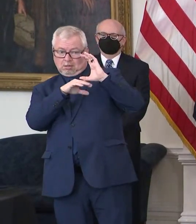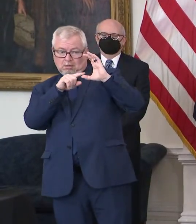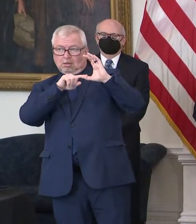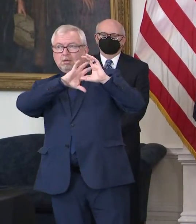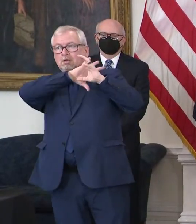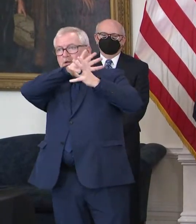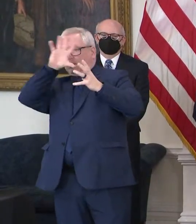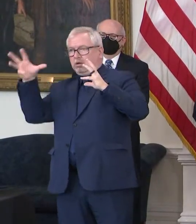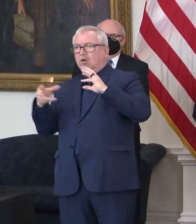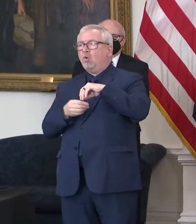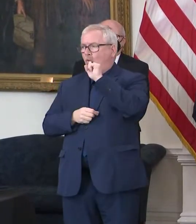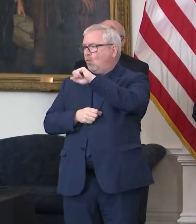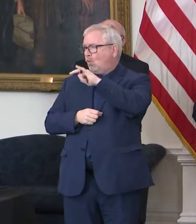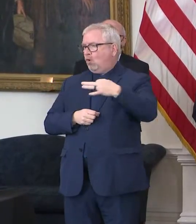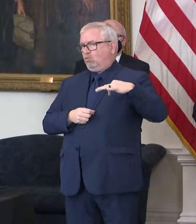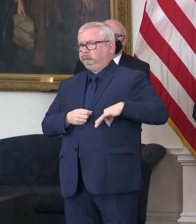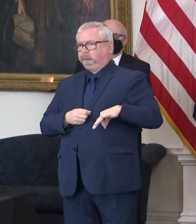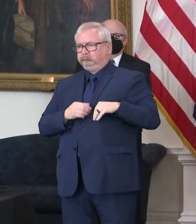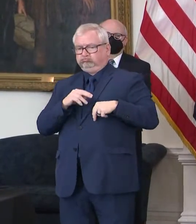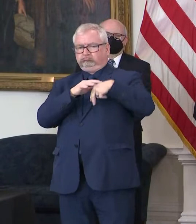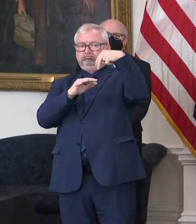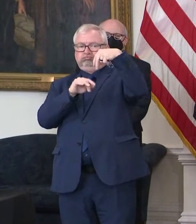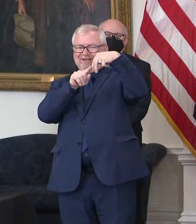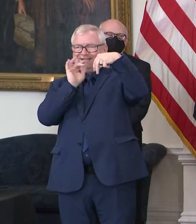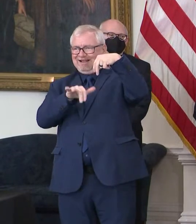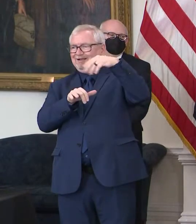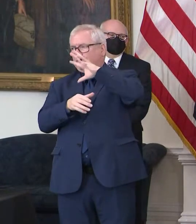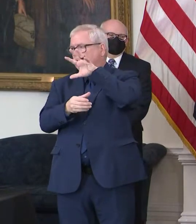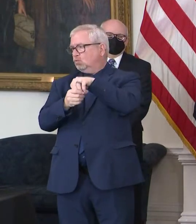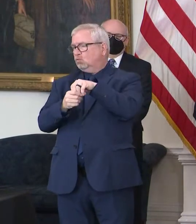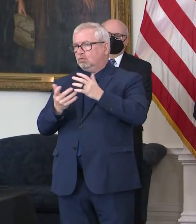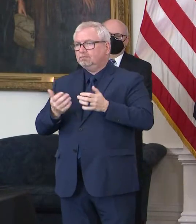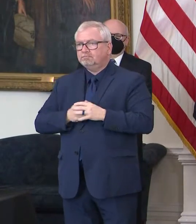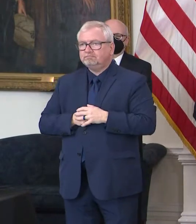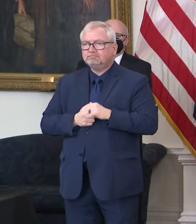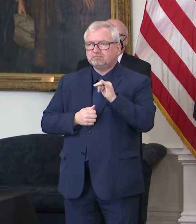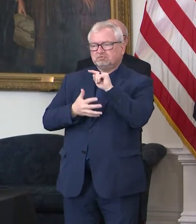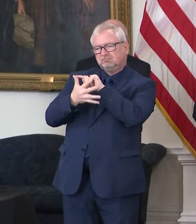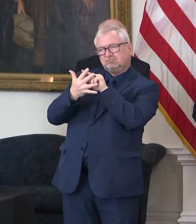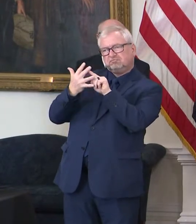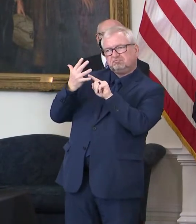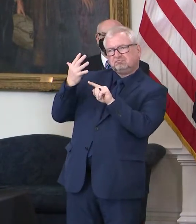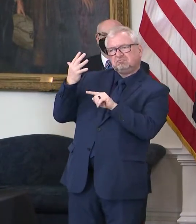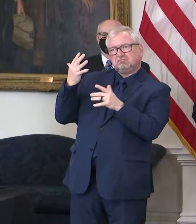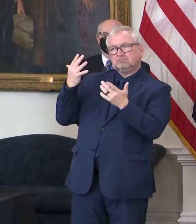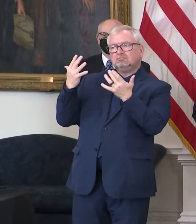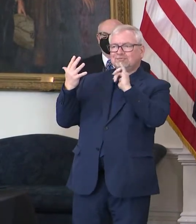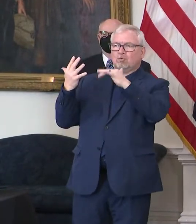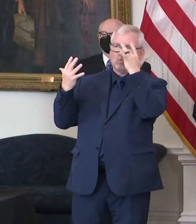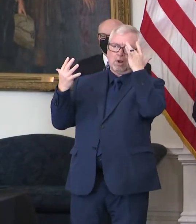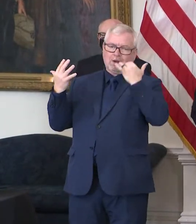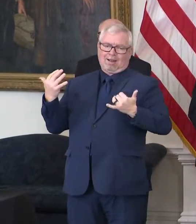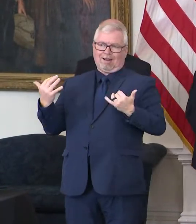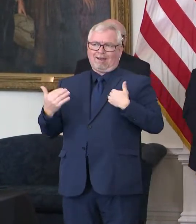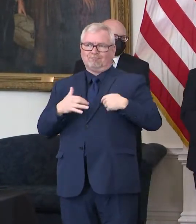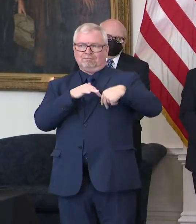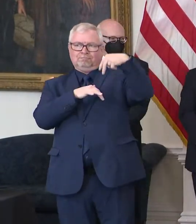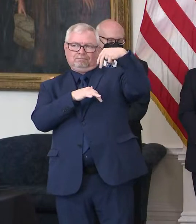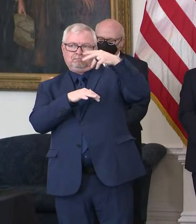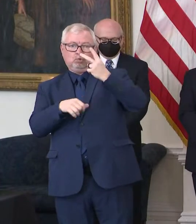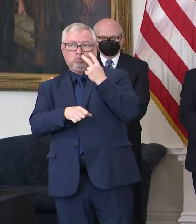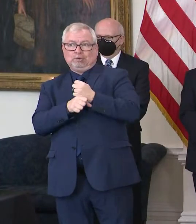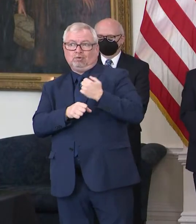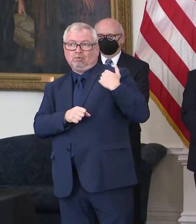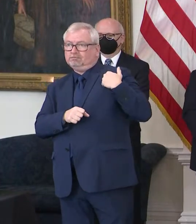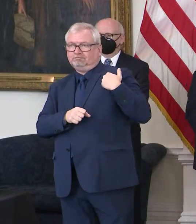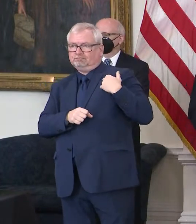stuff that came in. Uh, but, uh, you know, it's a lot of things that we've done over the past two years and the last seven years that put us in this position. don't know if you have anything you